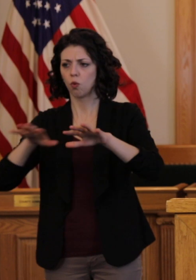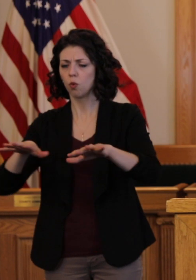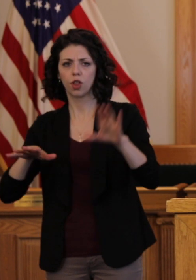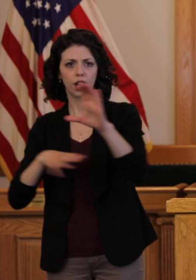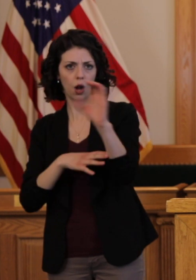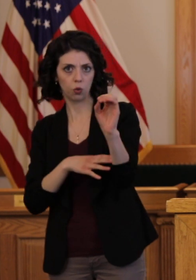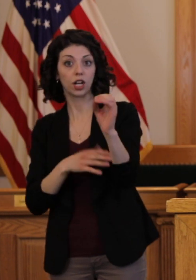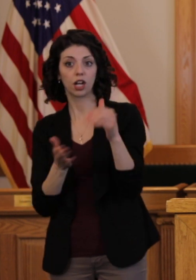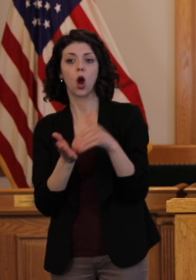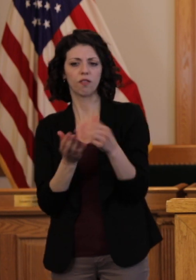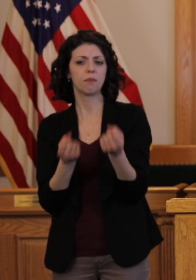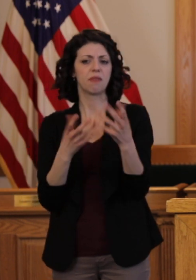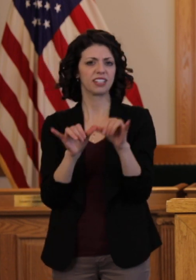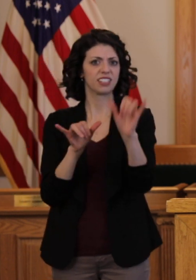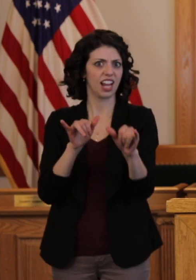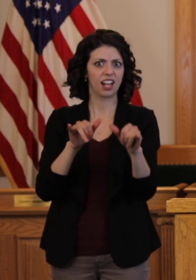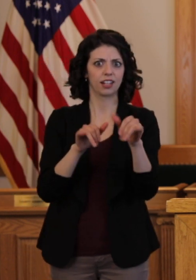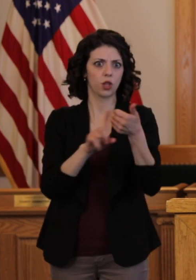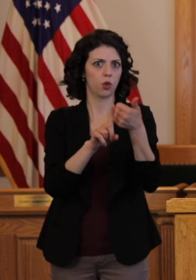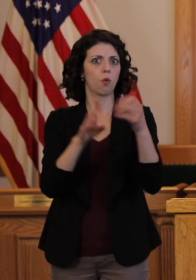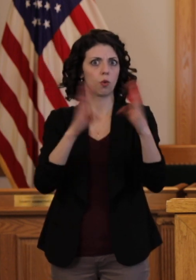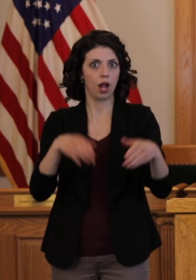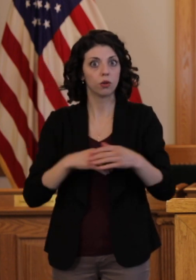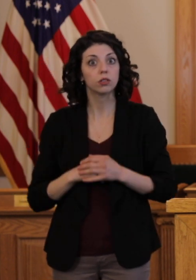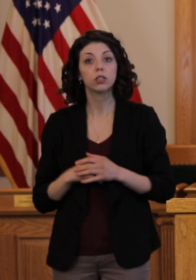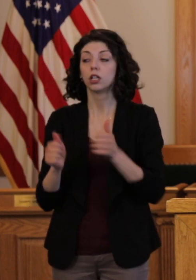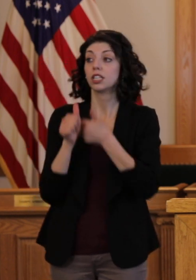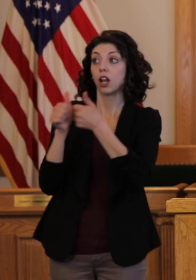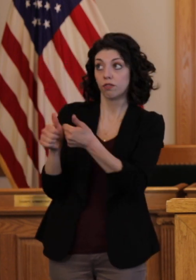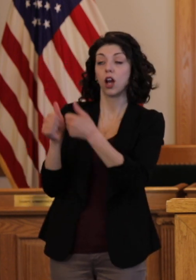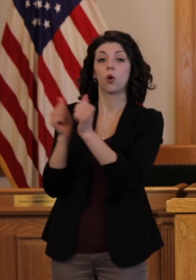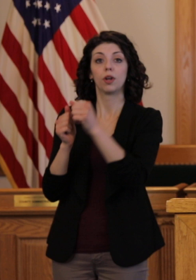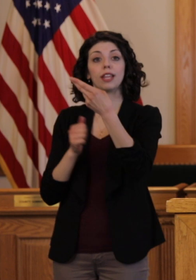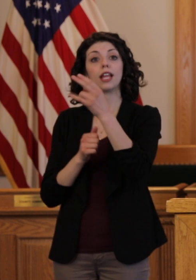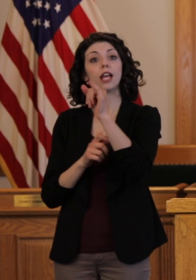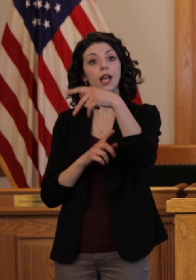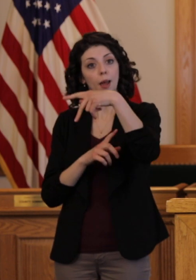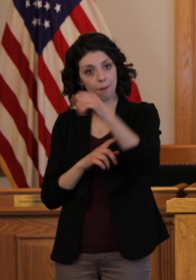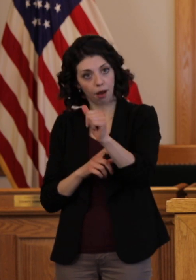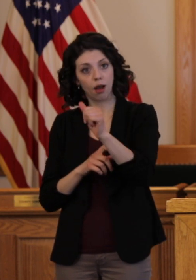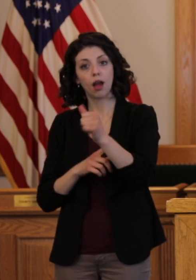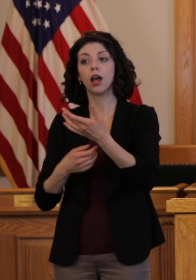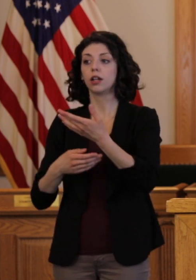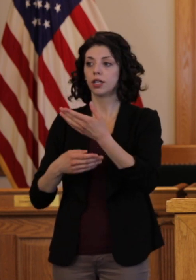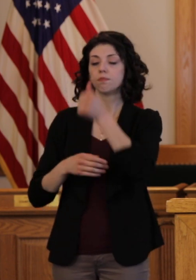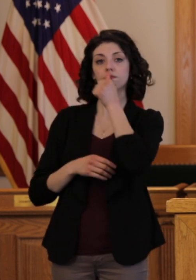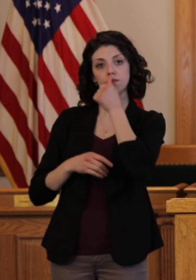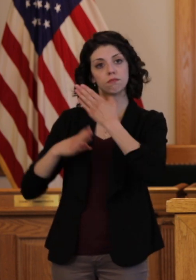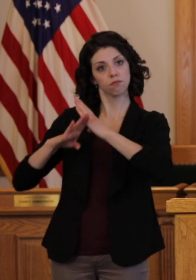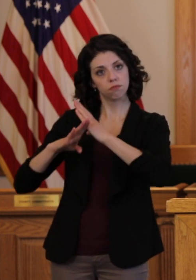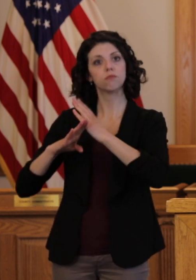in their own homes. To comply with federal and state privacy laws like HIPAA and to protect patients' privacy and dignity,